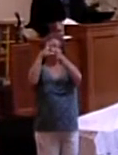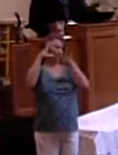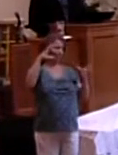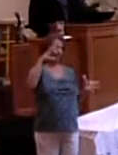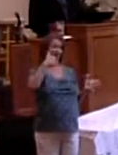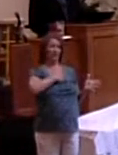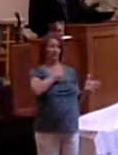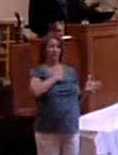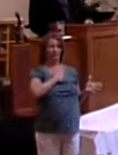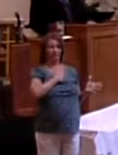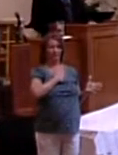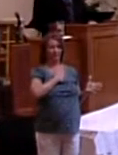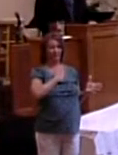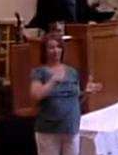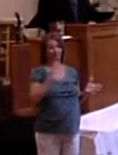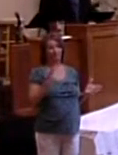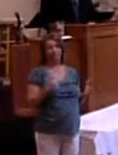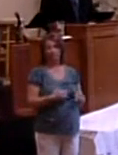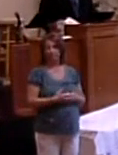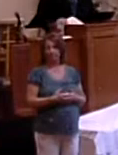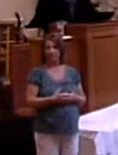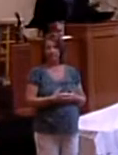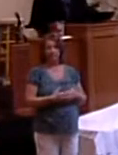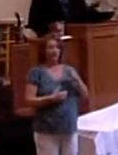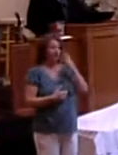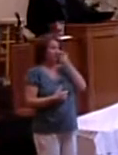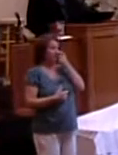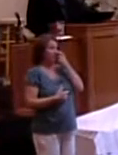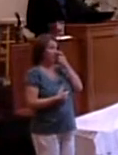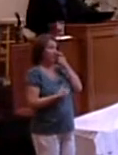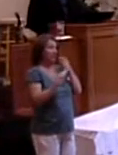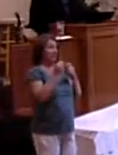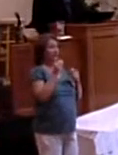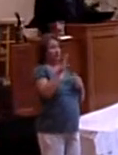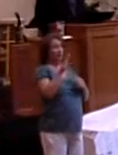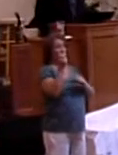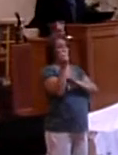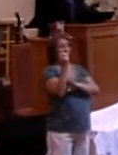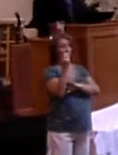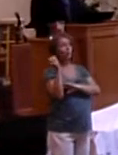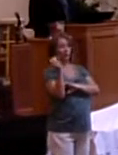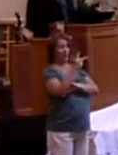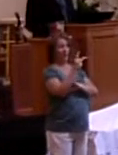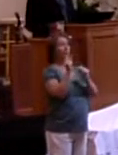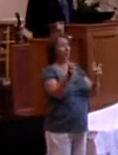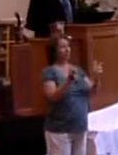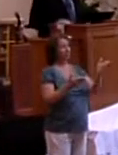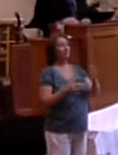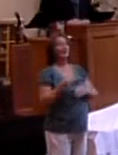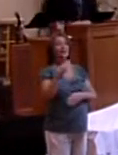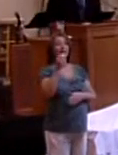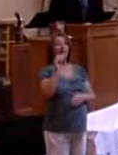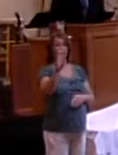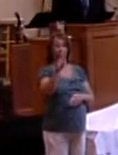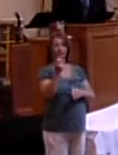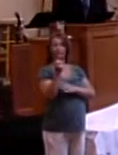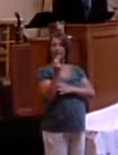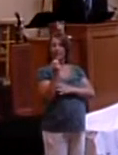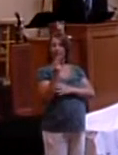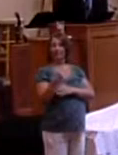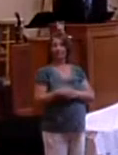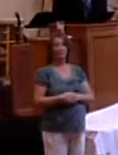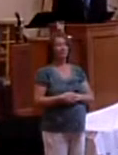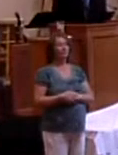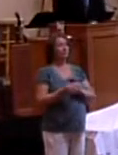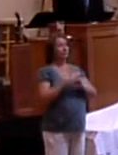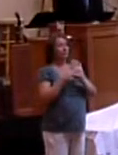Him. So over in Hebrews 12, we will get back to that right away. Over in Hebrews 12, we are in